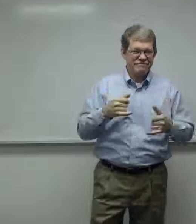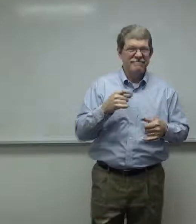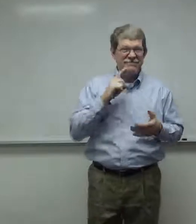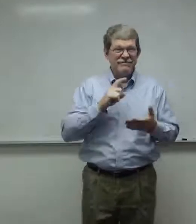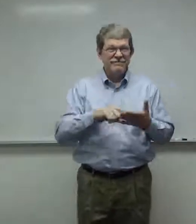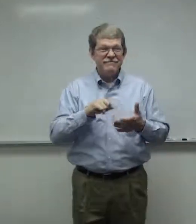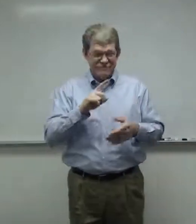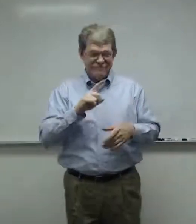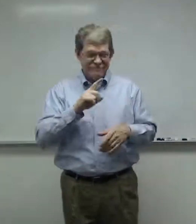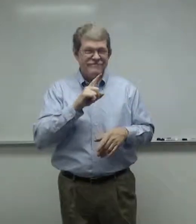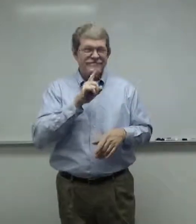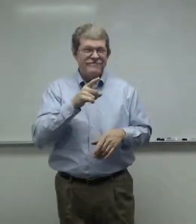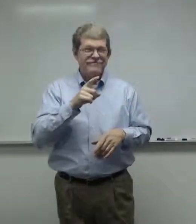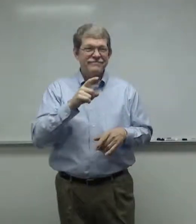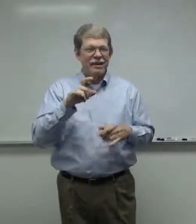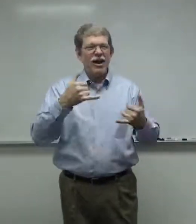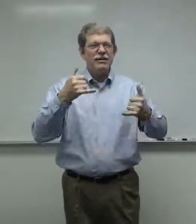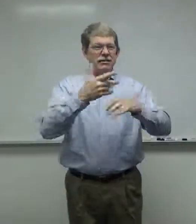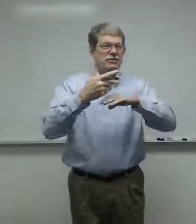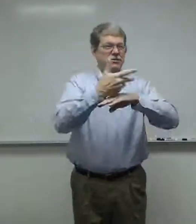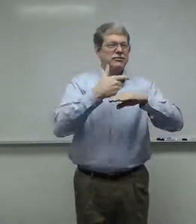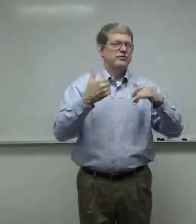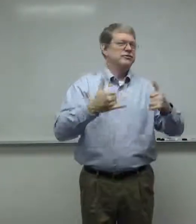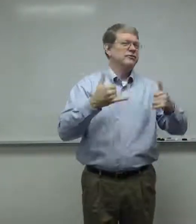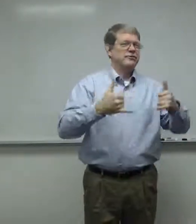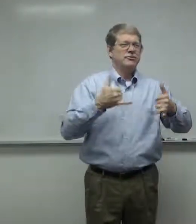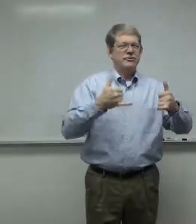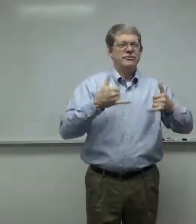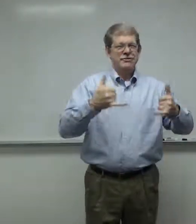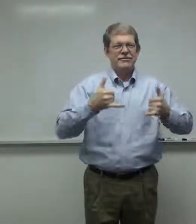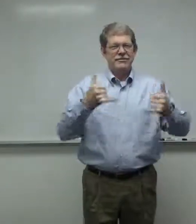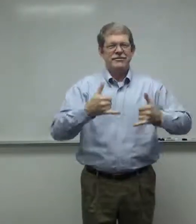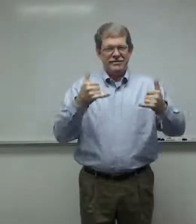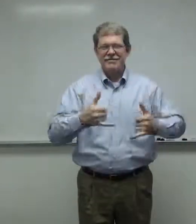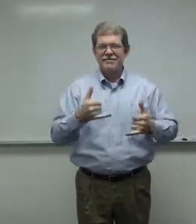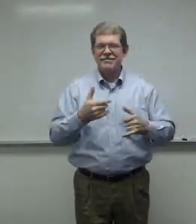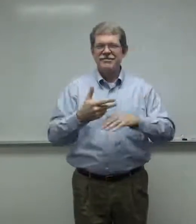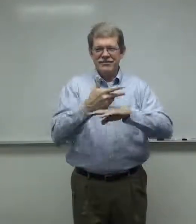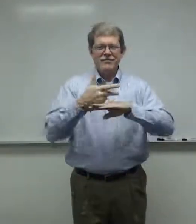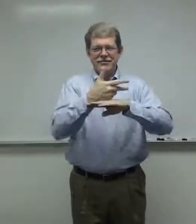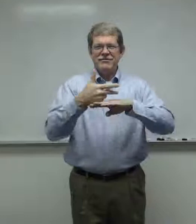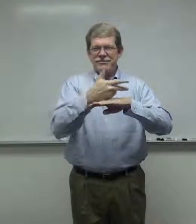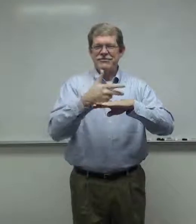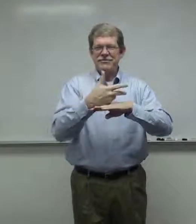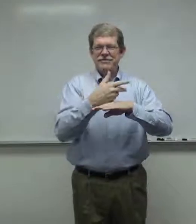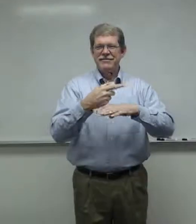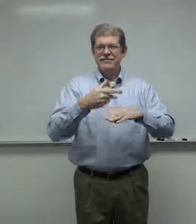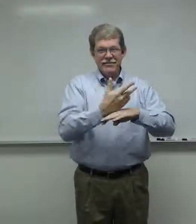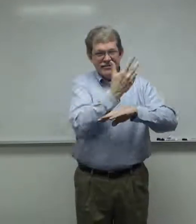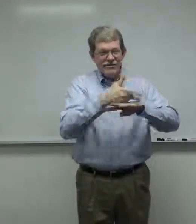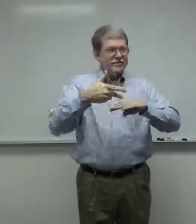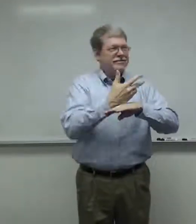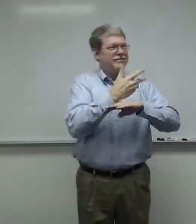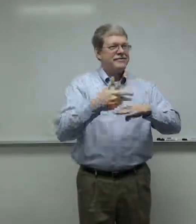You're seriously talking about like spinning donuts and driving. Okay, playing hard.